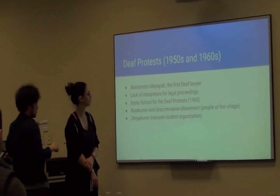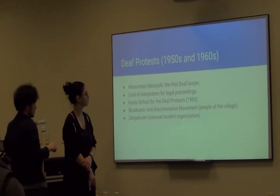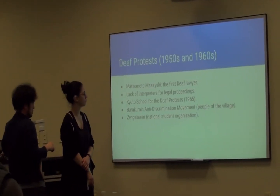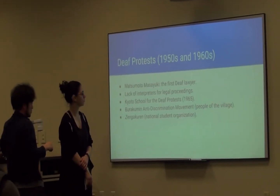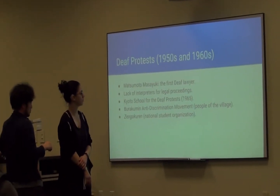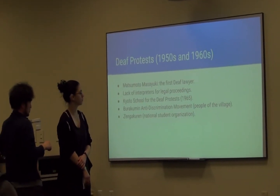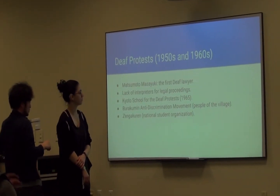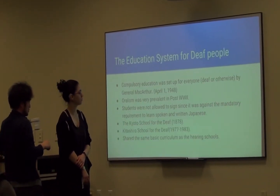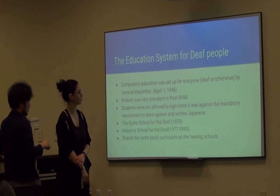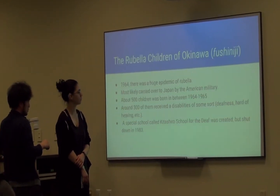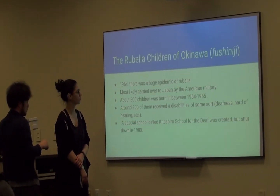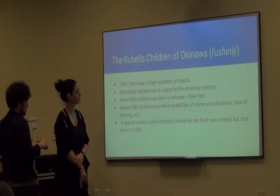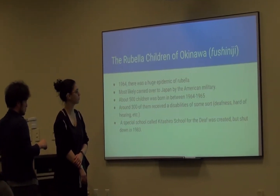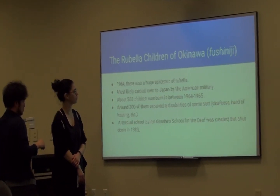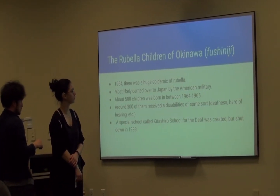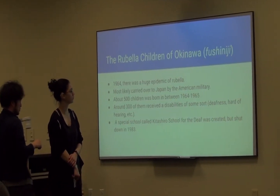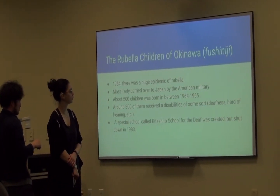sign language is still not allowed.